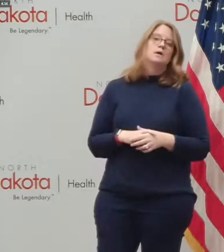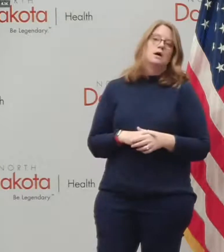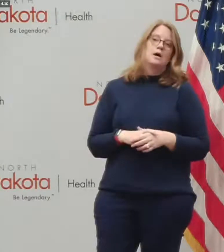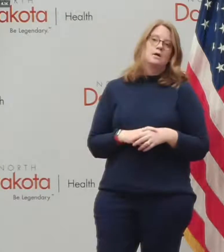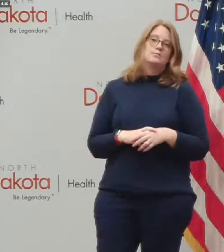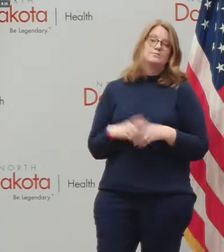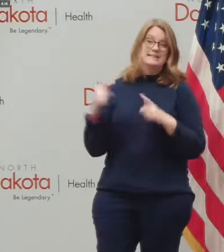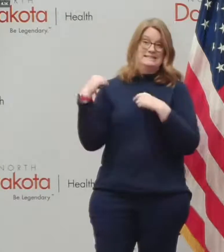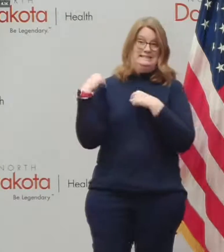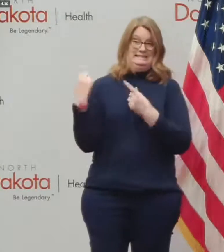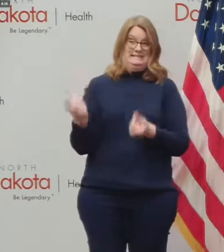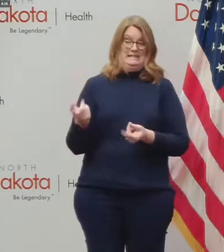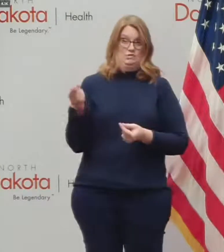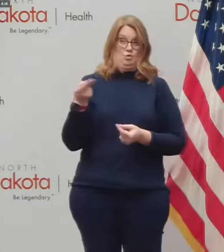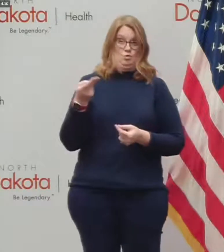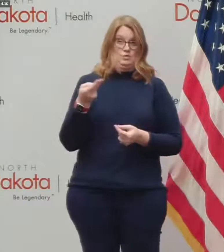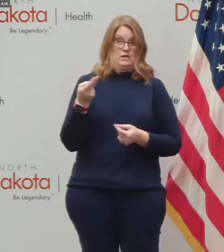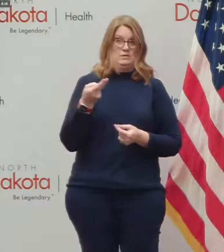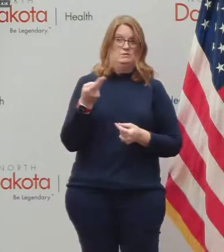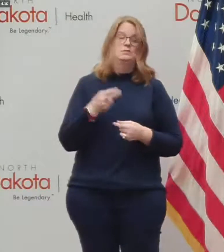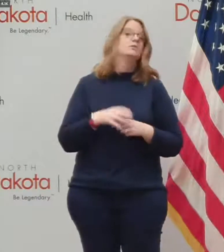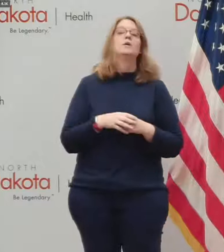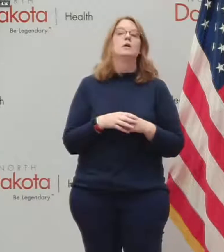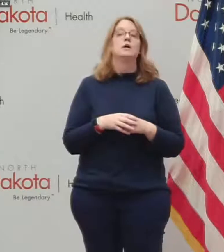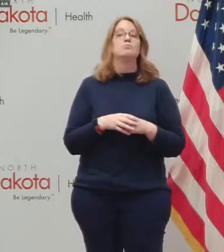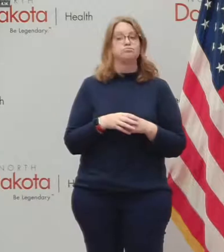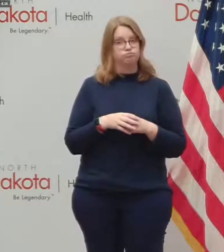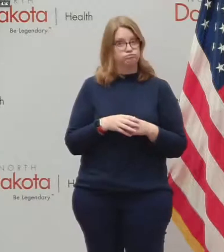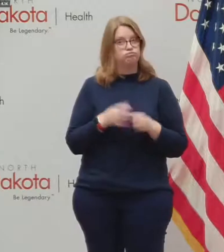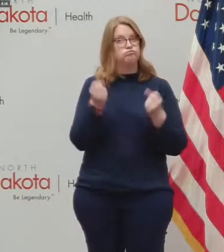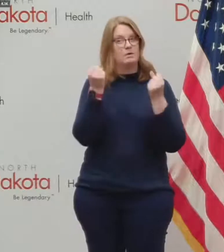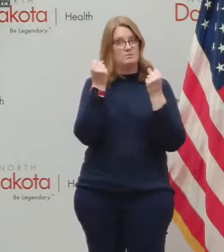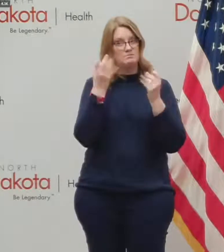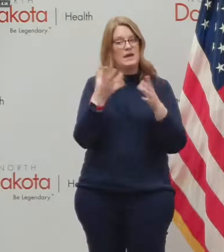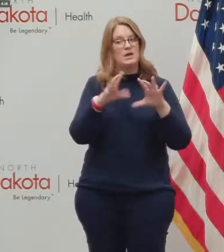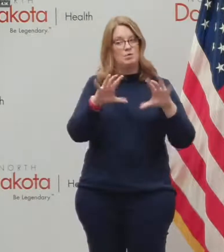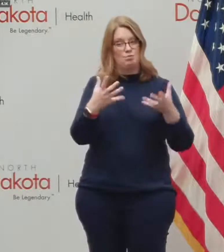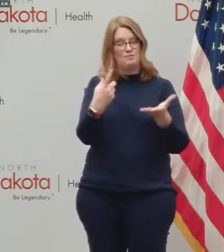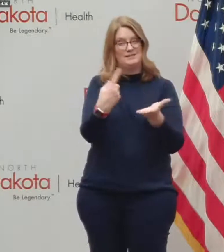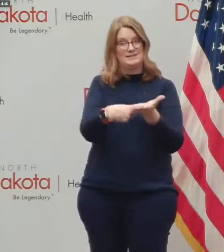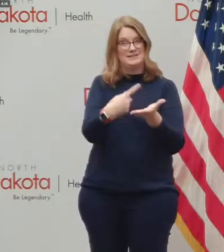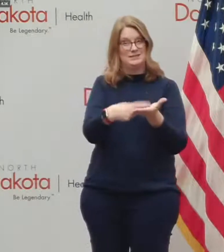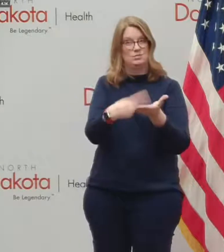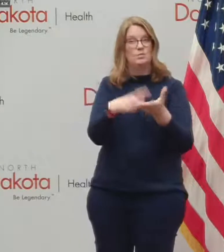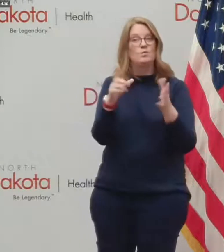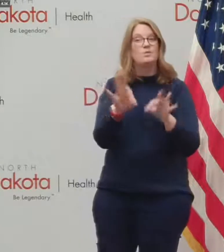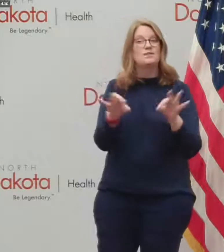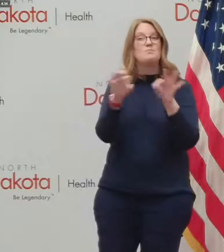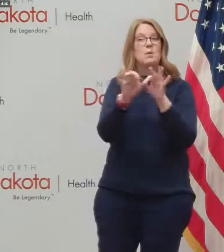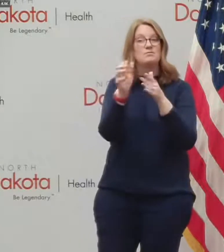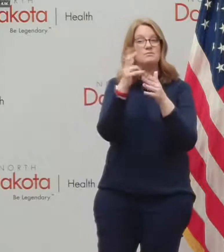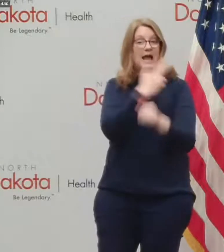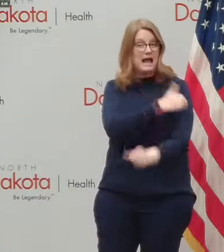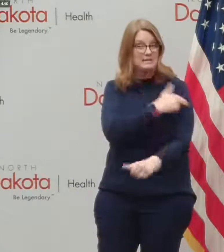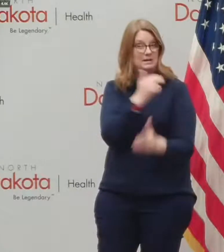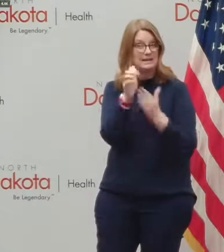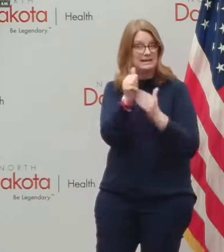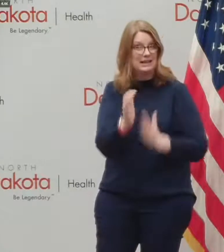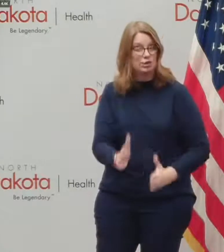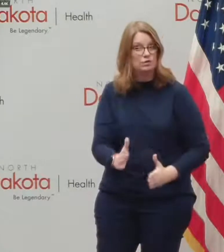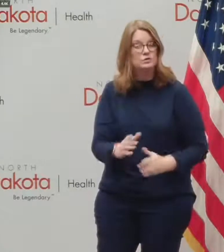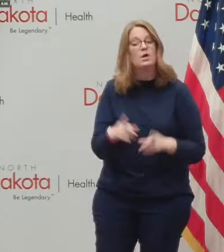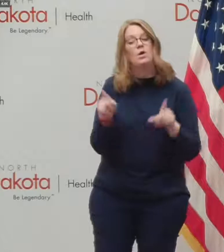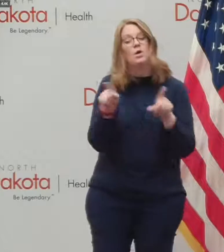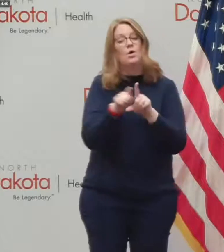Since that time on Thursday, we've had multiple individual and group discussions with key hospital leaders across the state, but we've